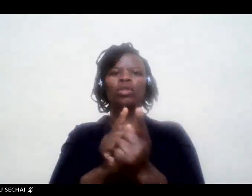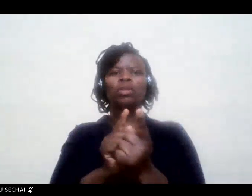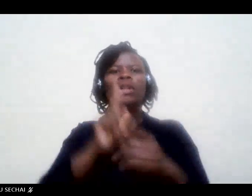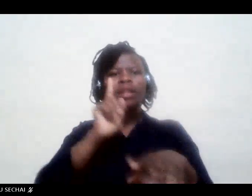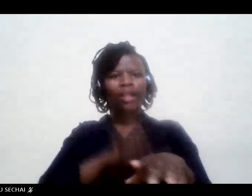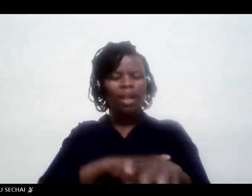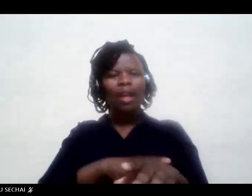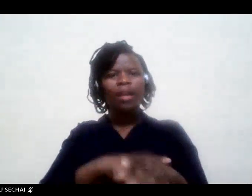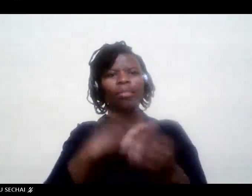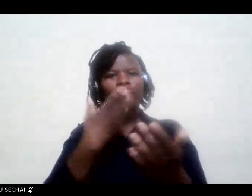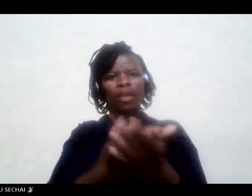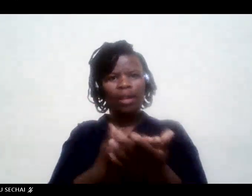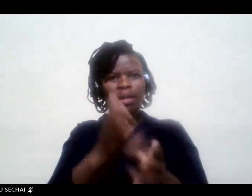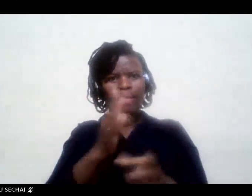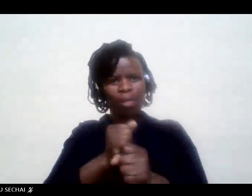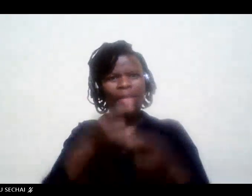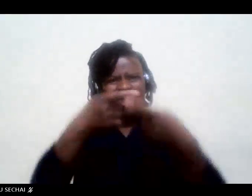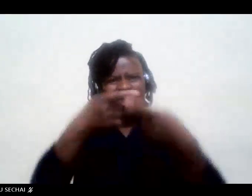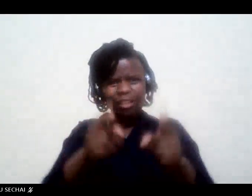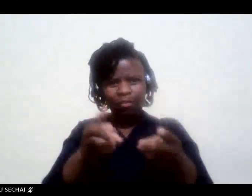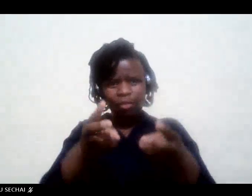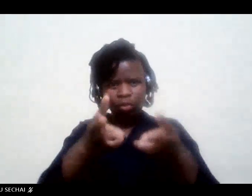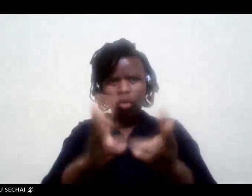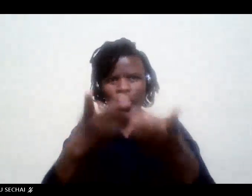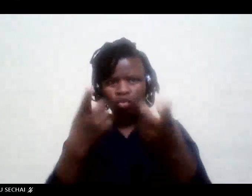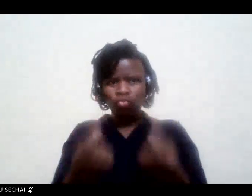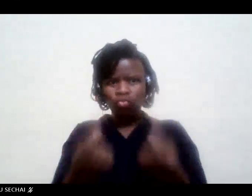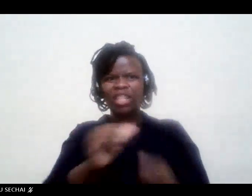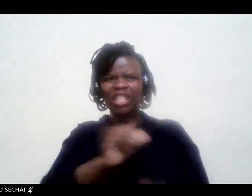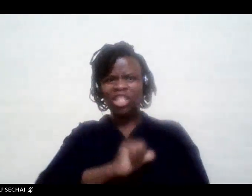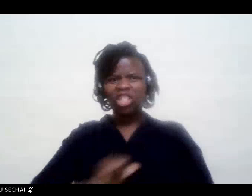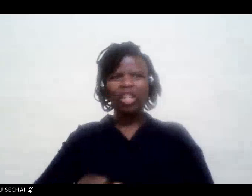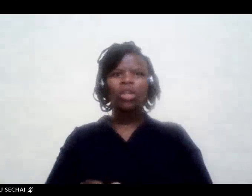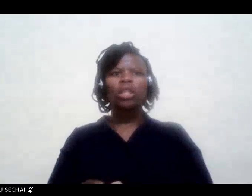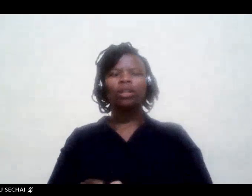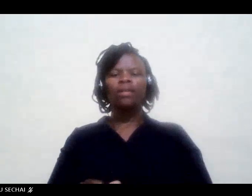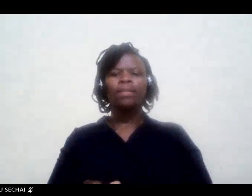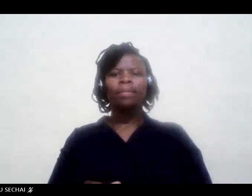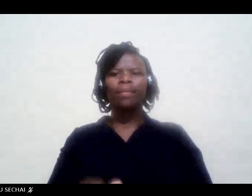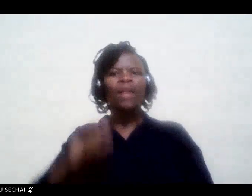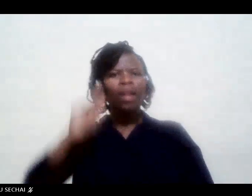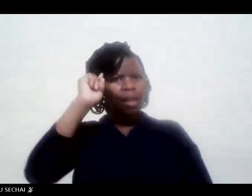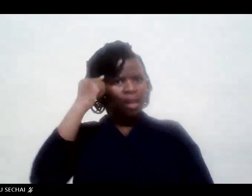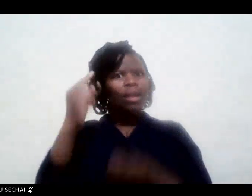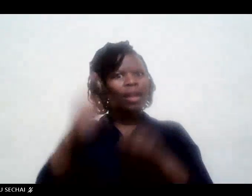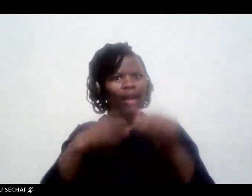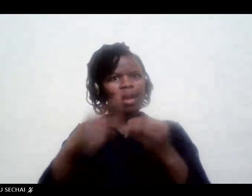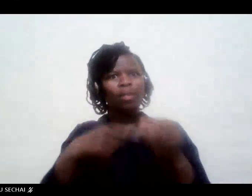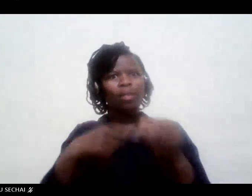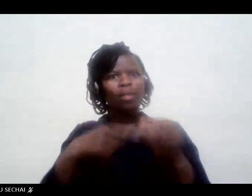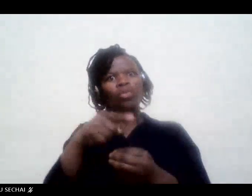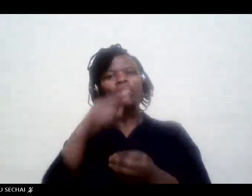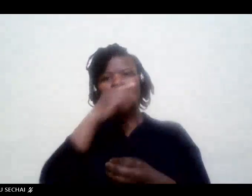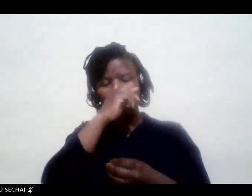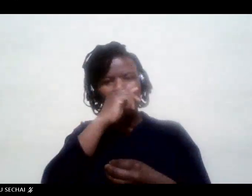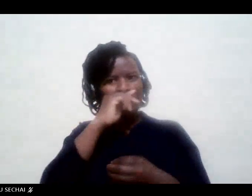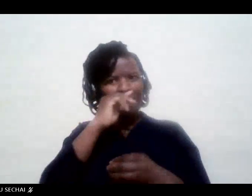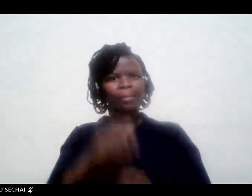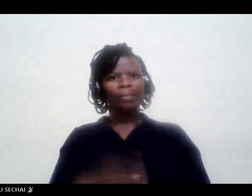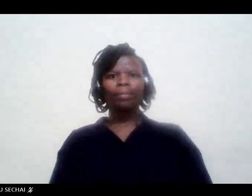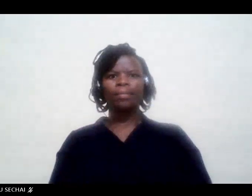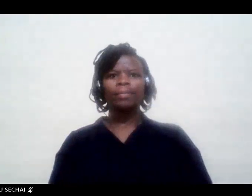a different way of doing surgery. Think about artificial intelligence. You never know. Okay, so